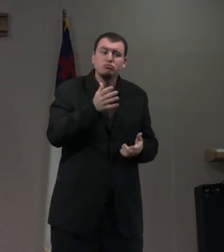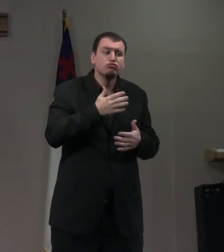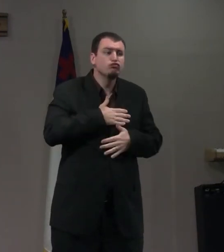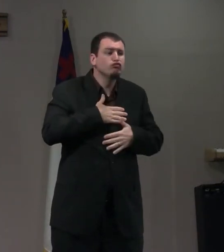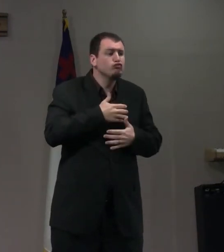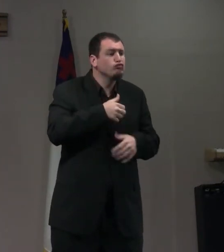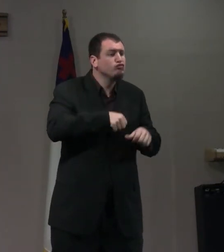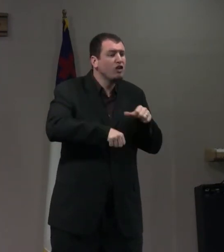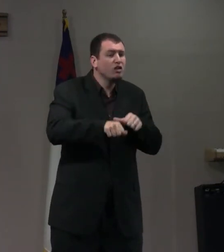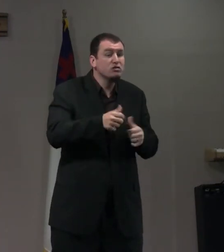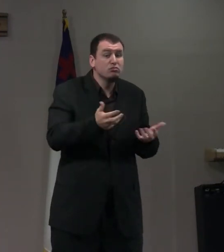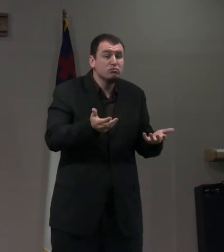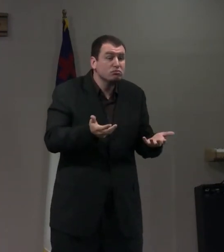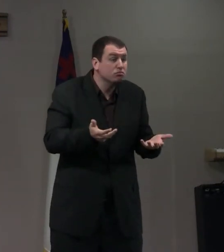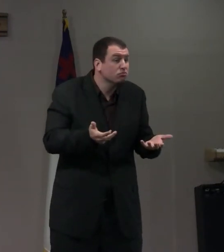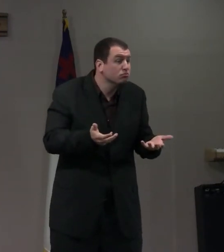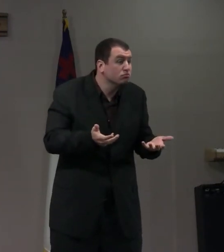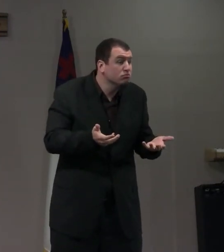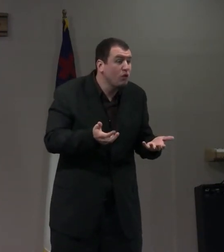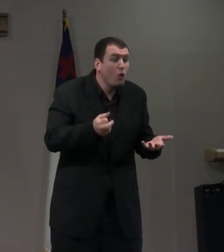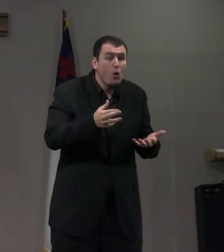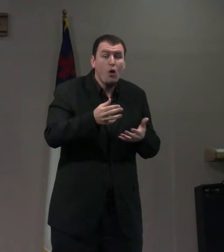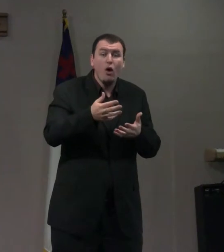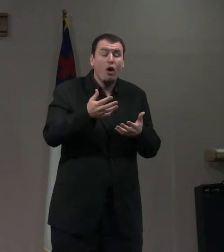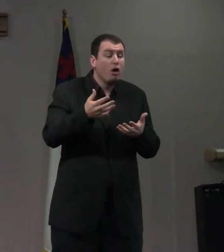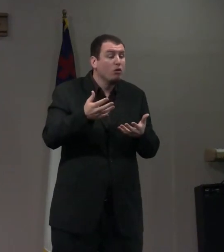But you go maybe have a Coke.